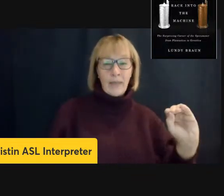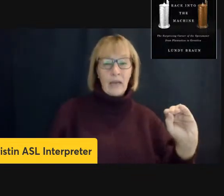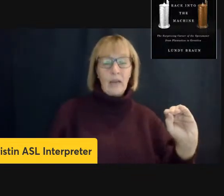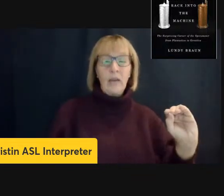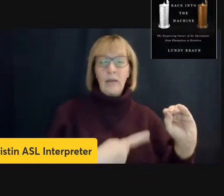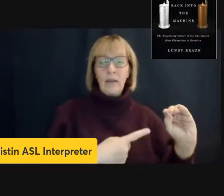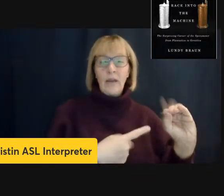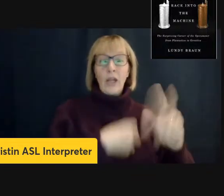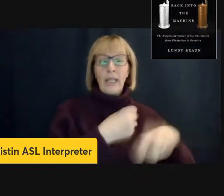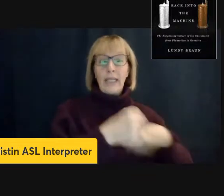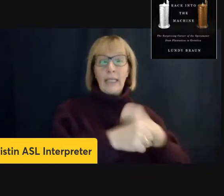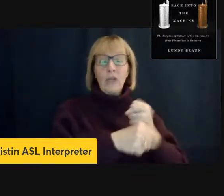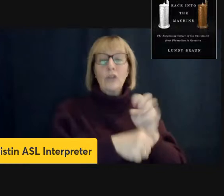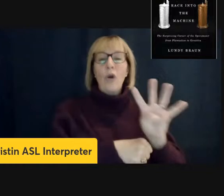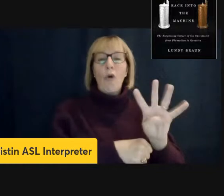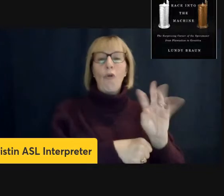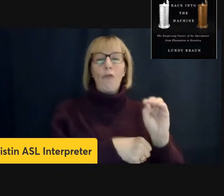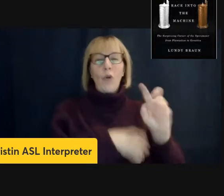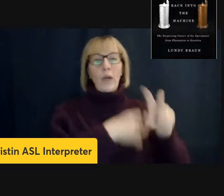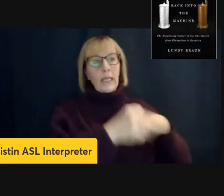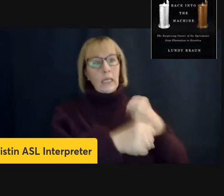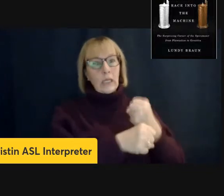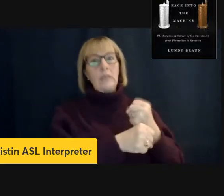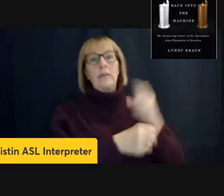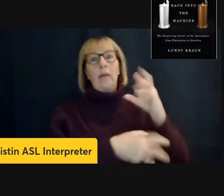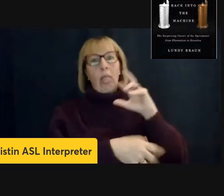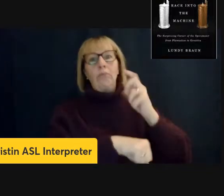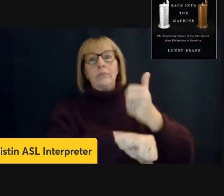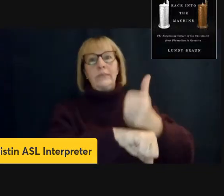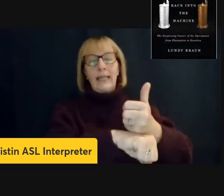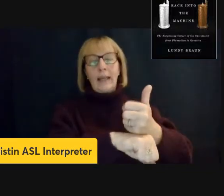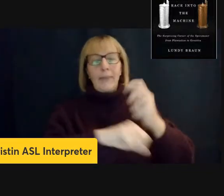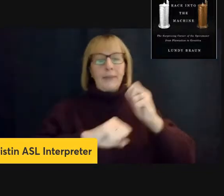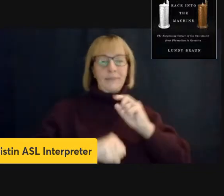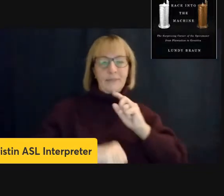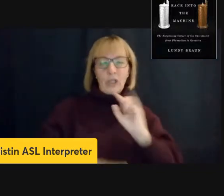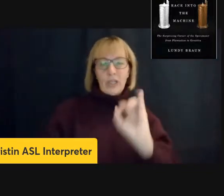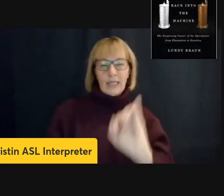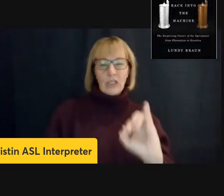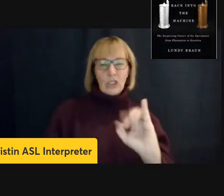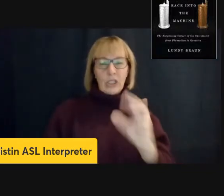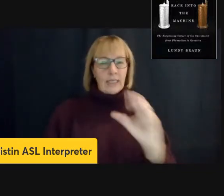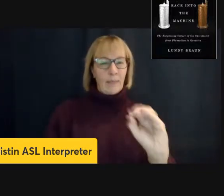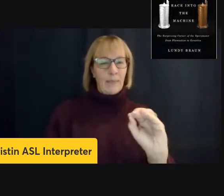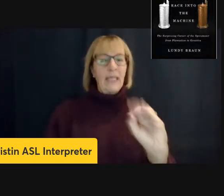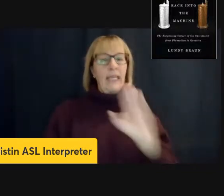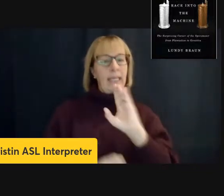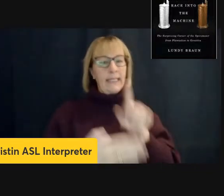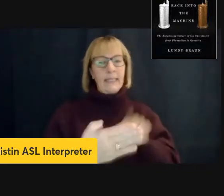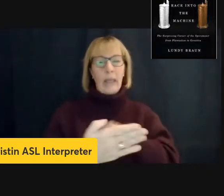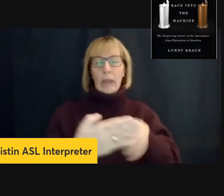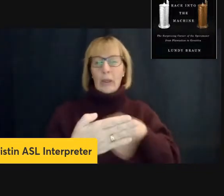I also worked in his archives, and his racism is